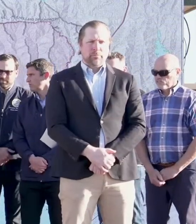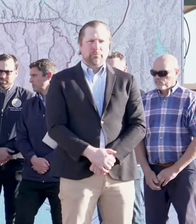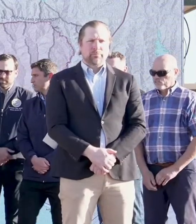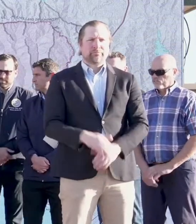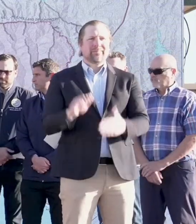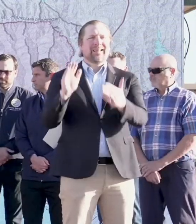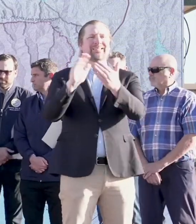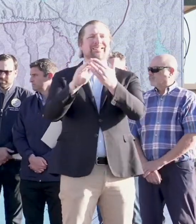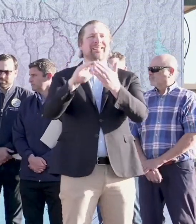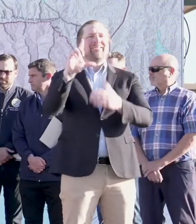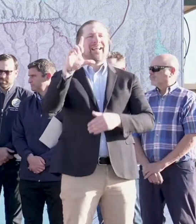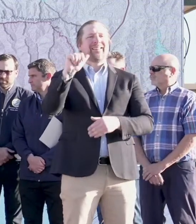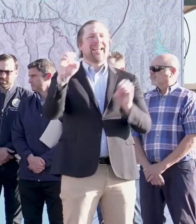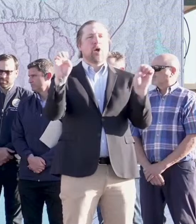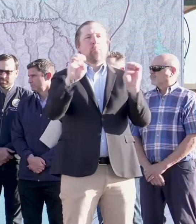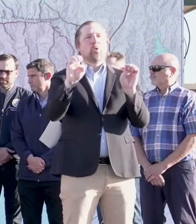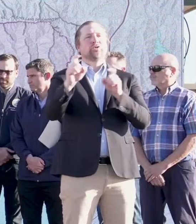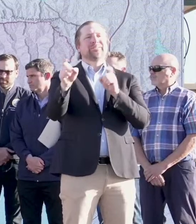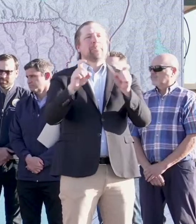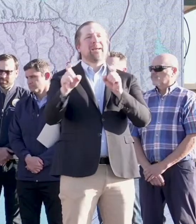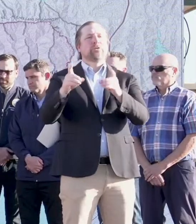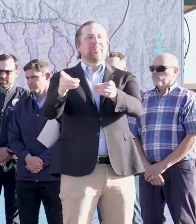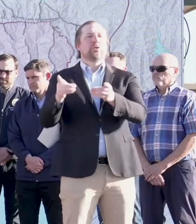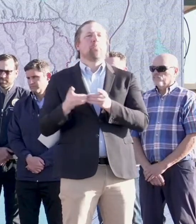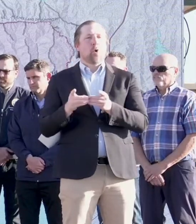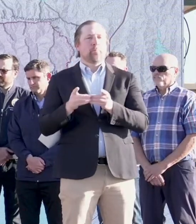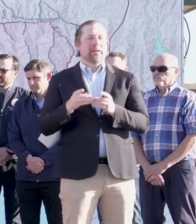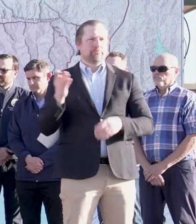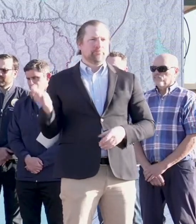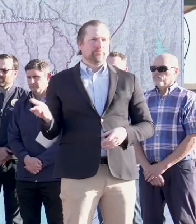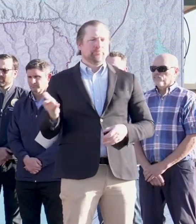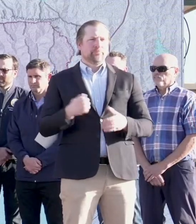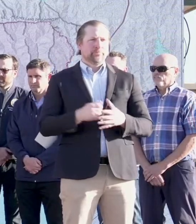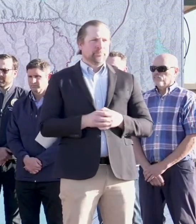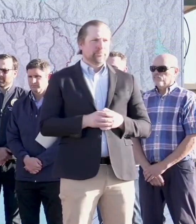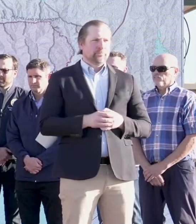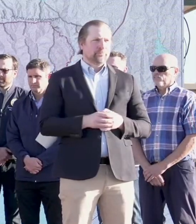City of Los Angeles Emergency Management Department.